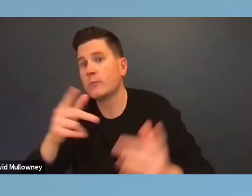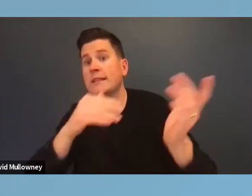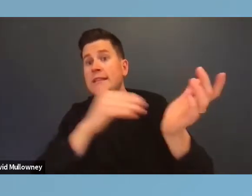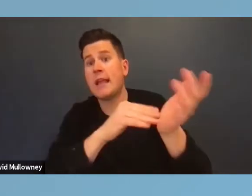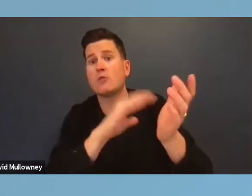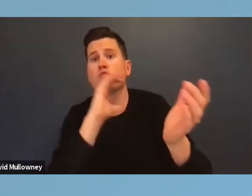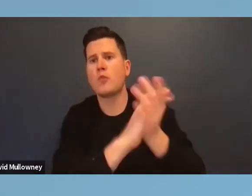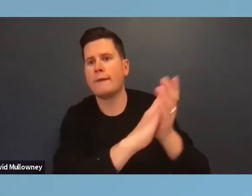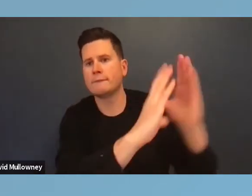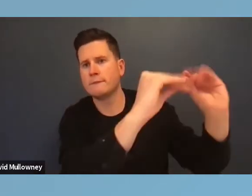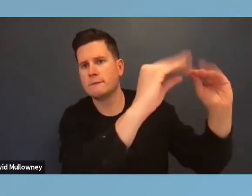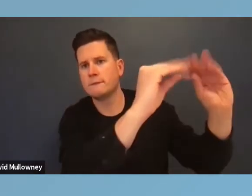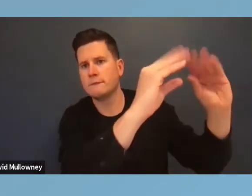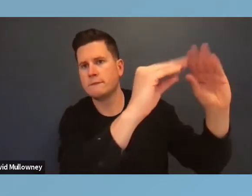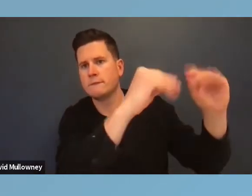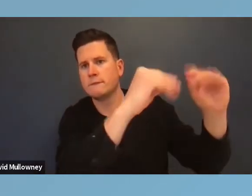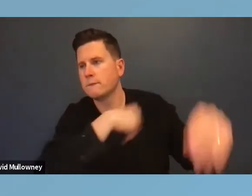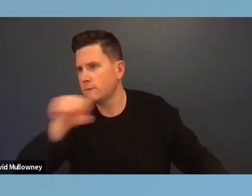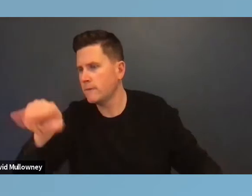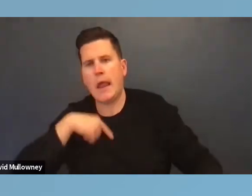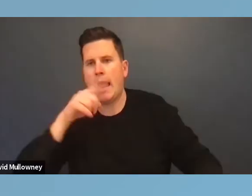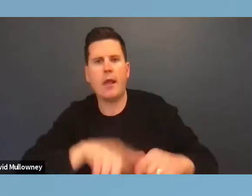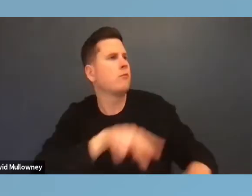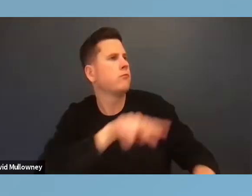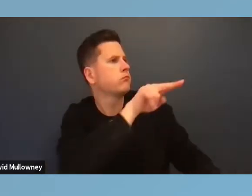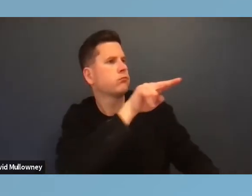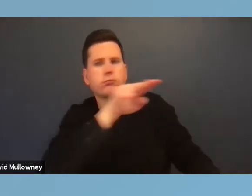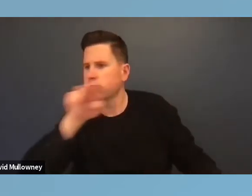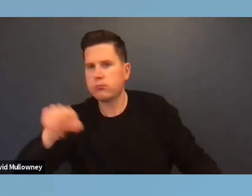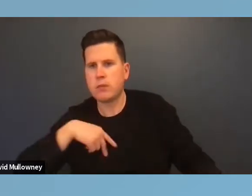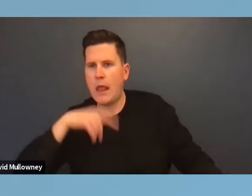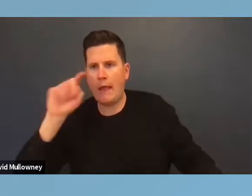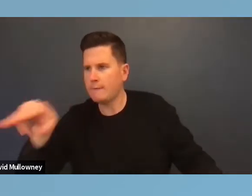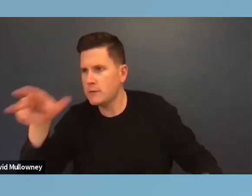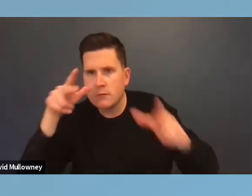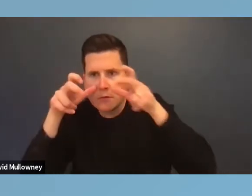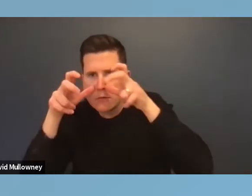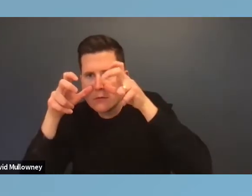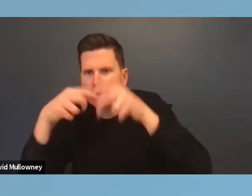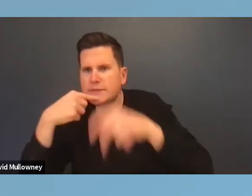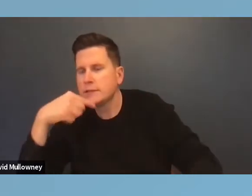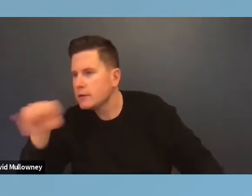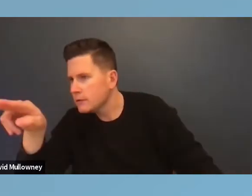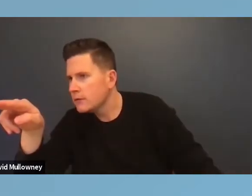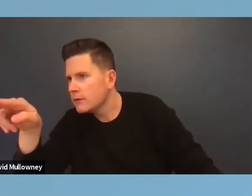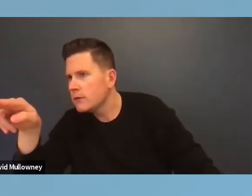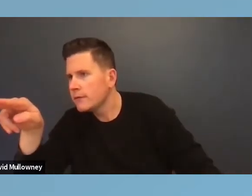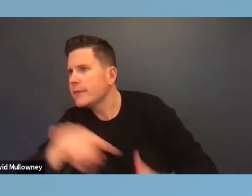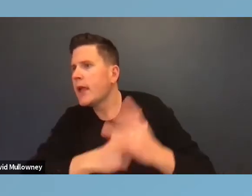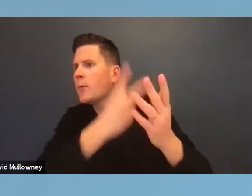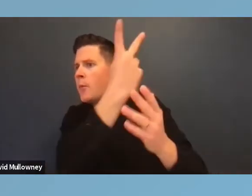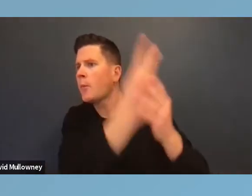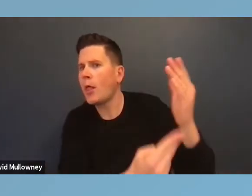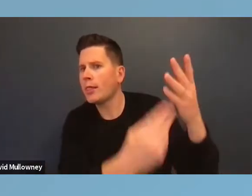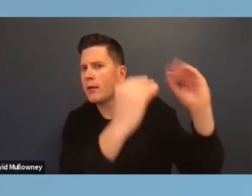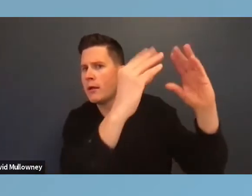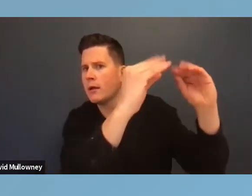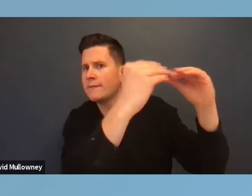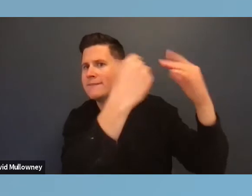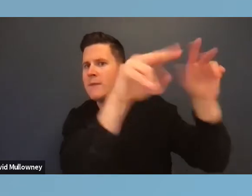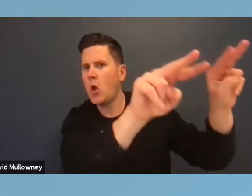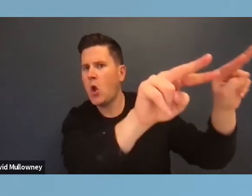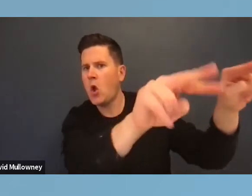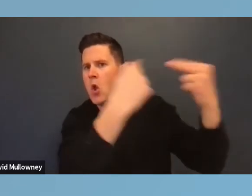cart, and the doctor and my wife would be talking, and I couldn't look at them. I would have to look at the VRI tablet. And as